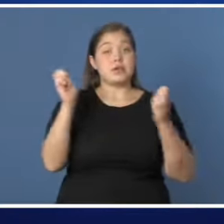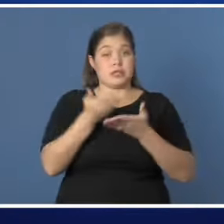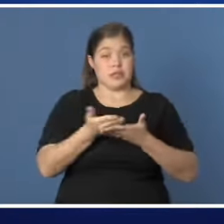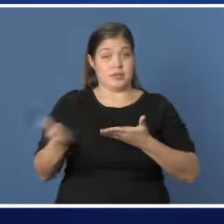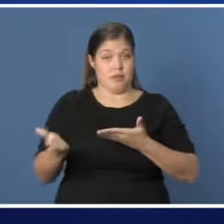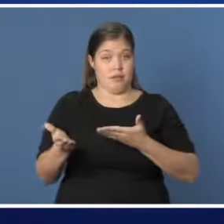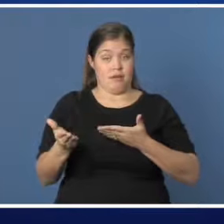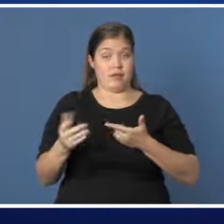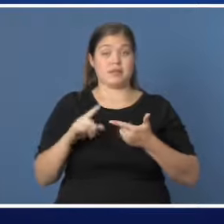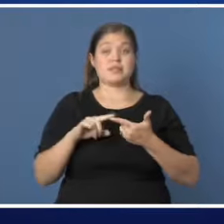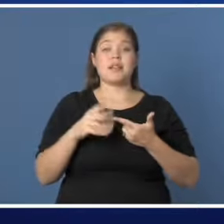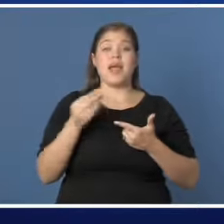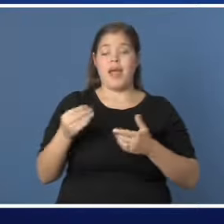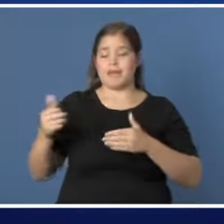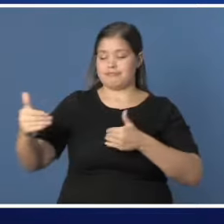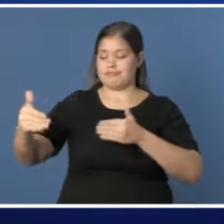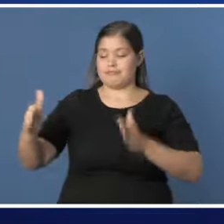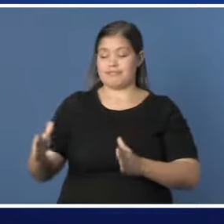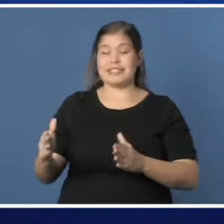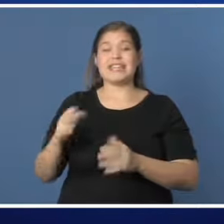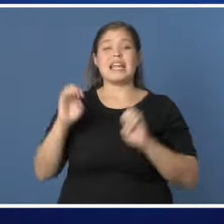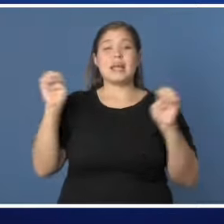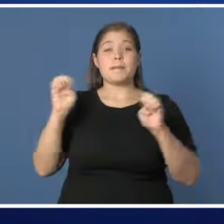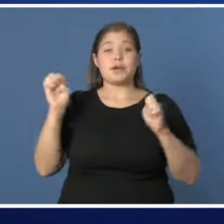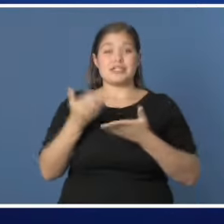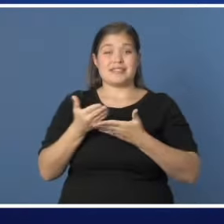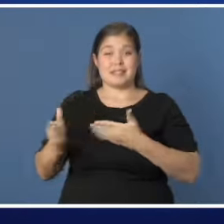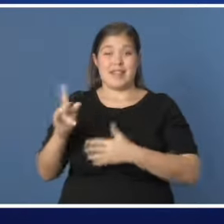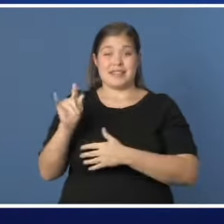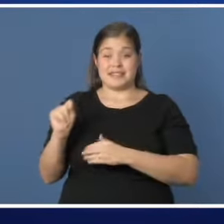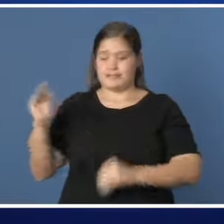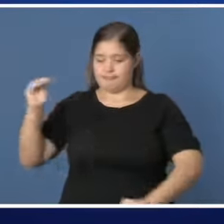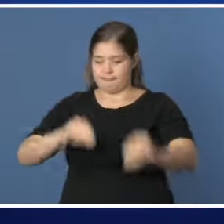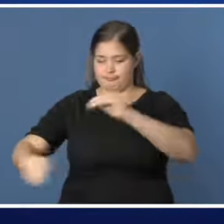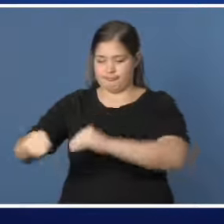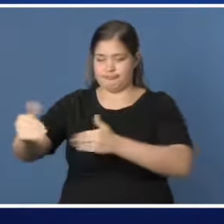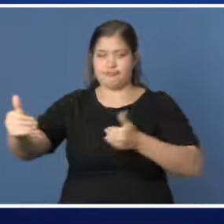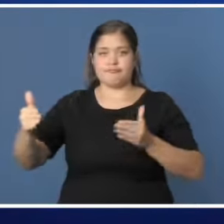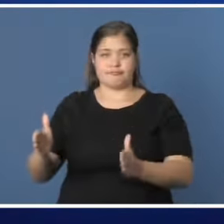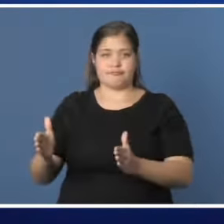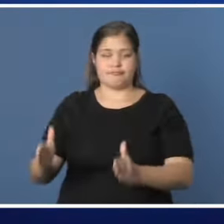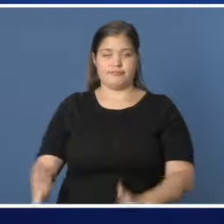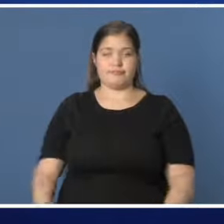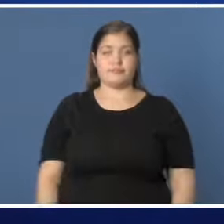Stock emergency supplies and assemble a disaster supplies kit.